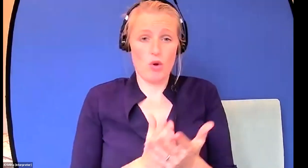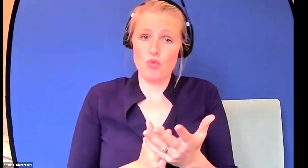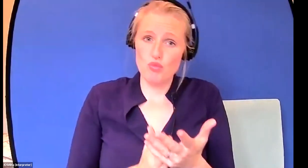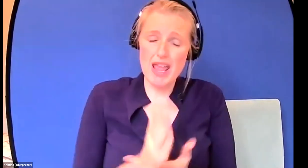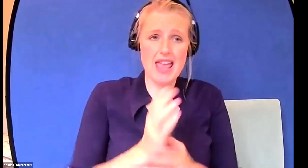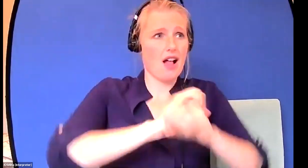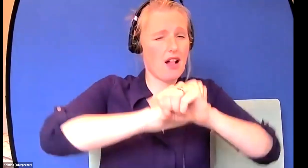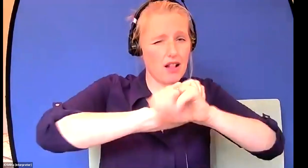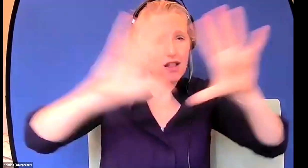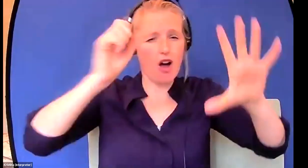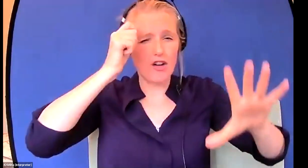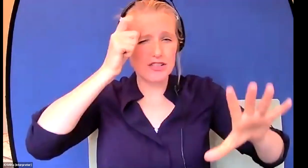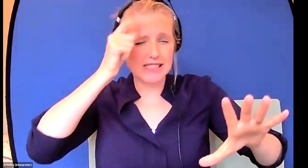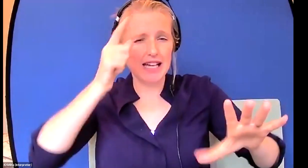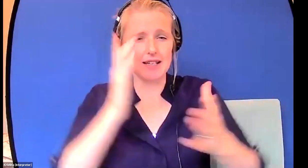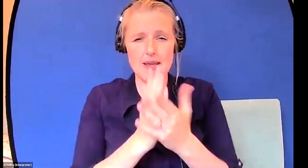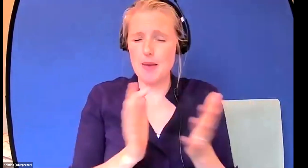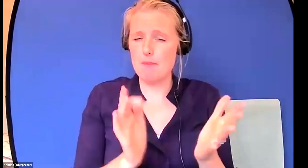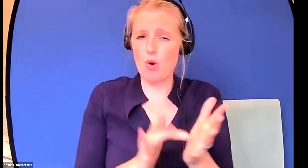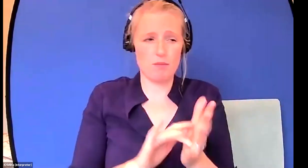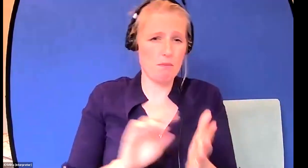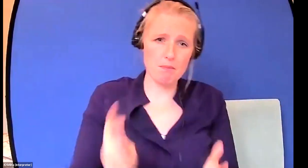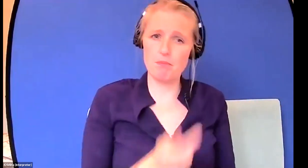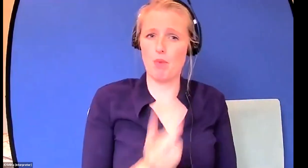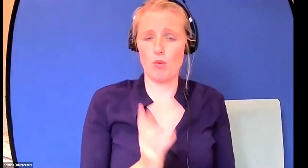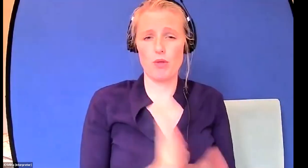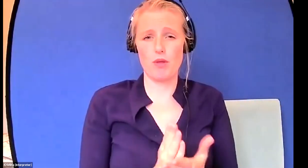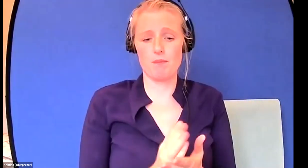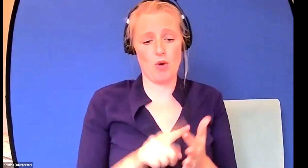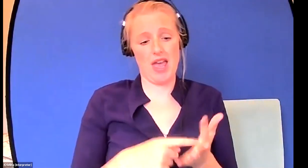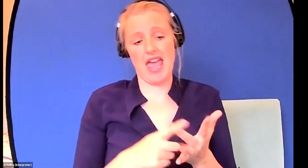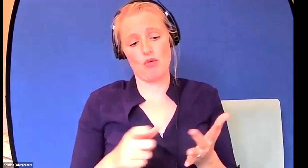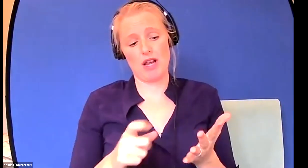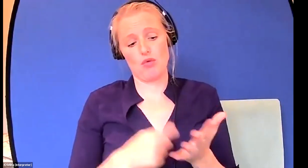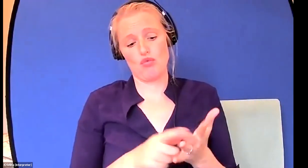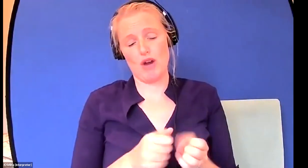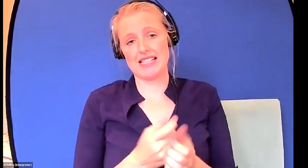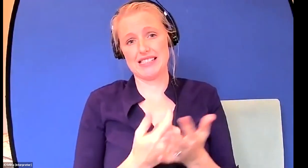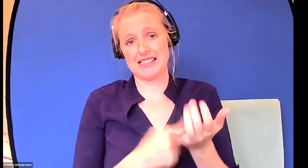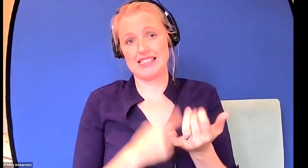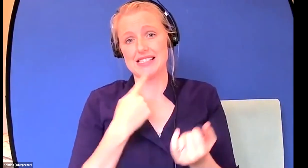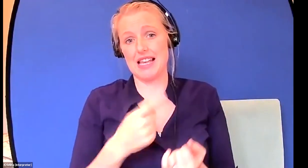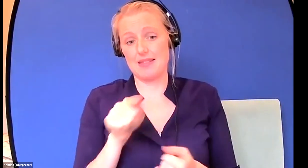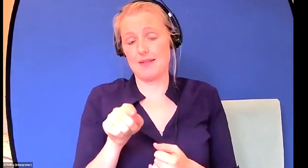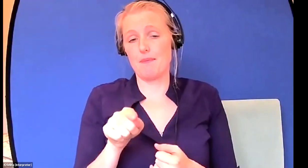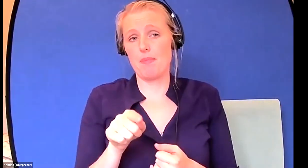utopias, as the late sociologist Eric Olin Wright suggested, part of our mundane